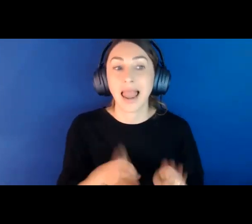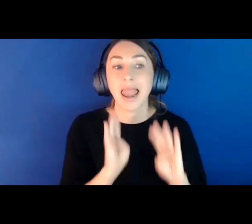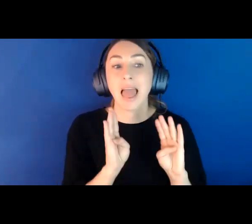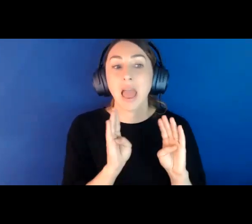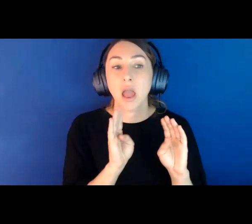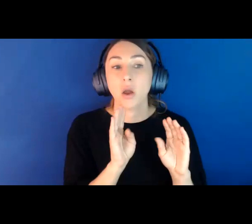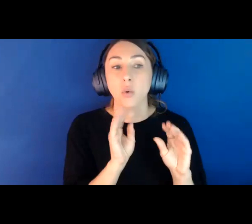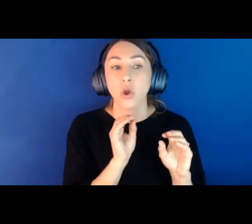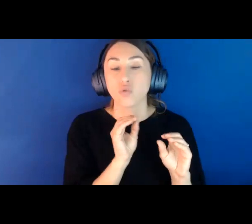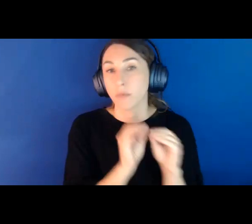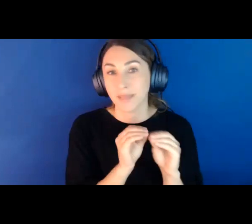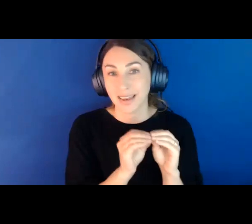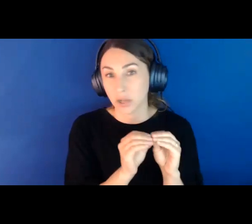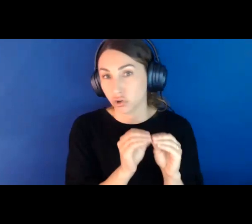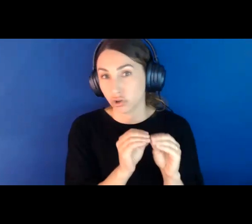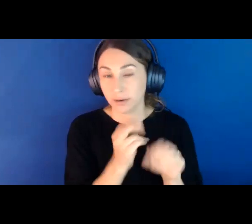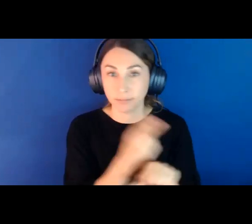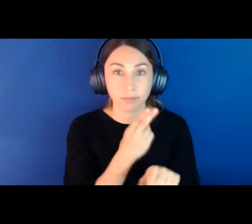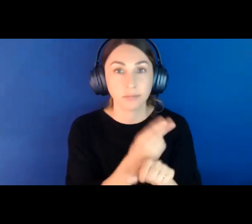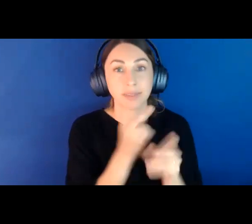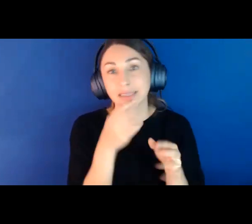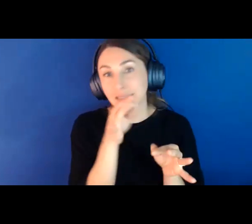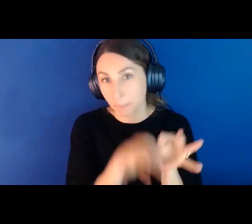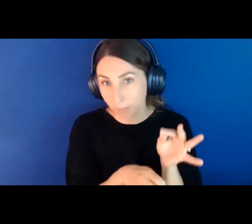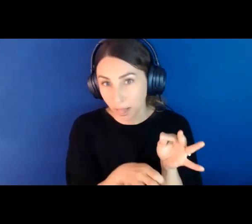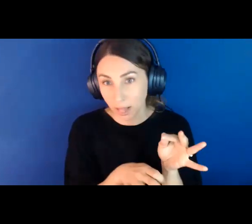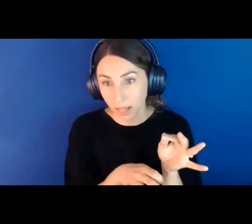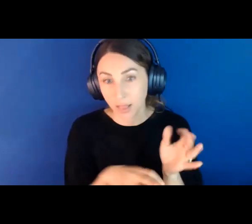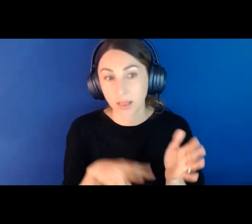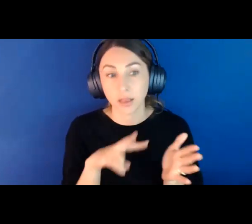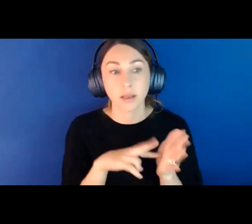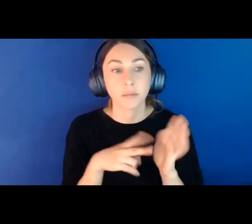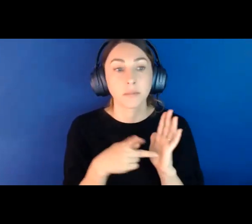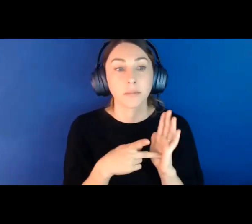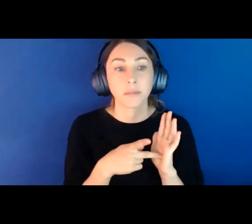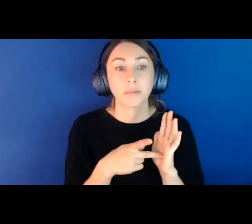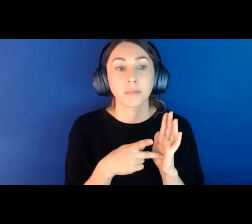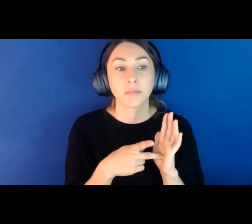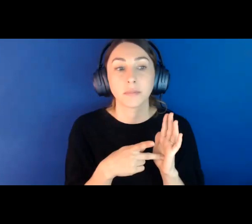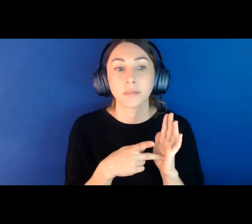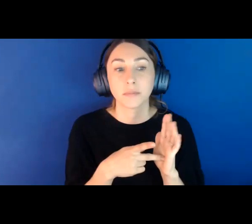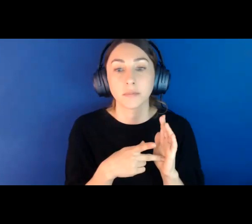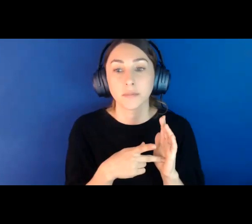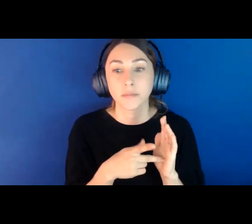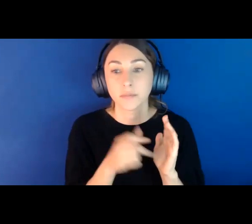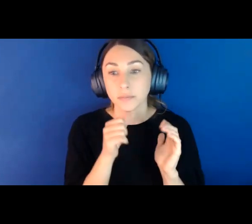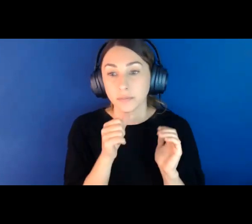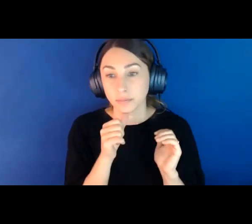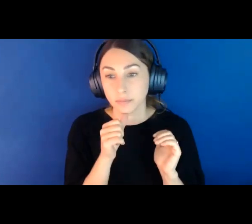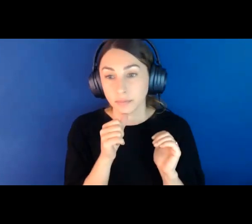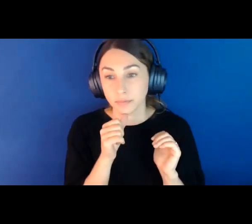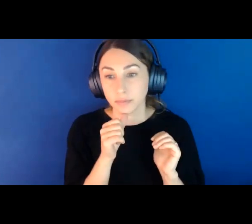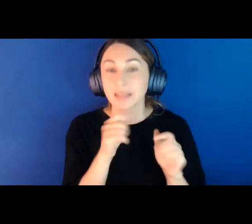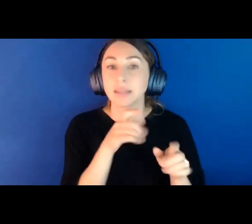to be simple. So from a structural level, without any excessive need to make them